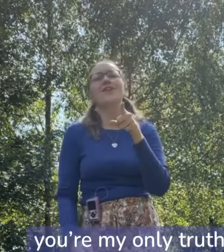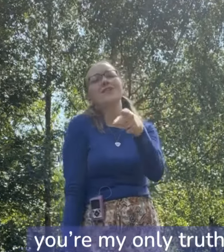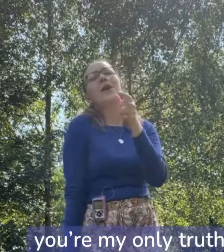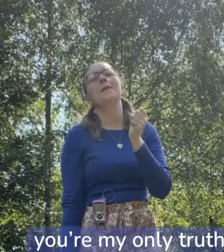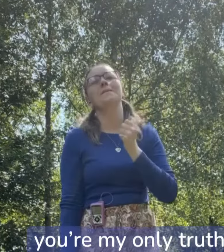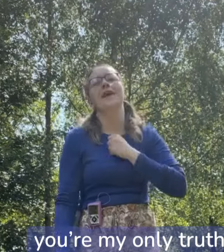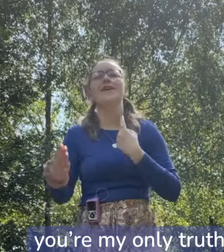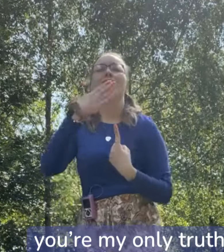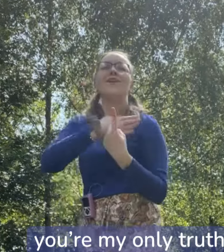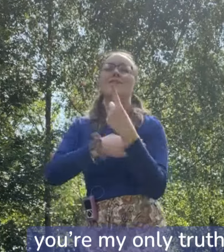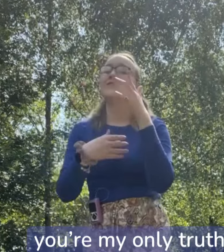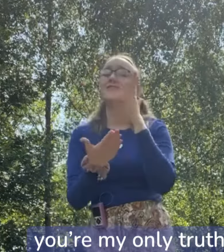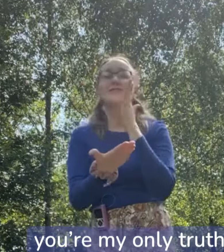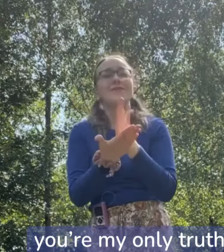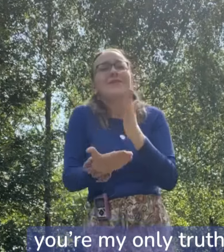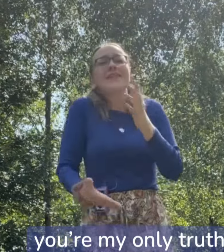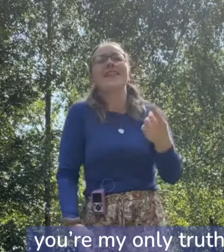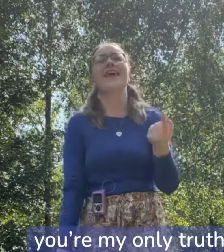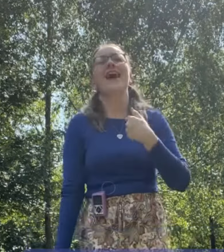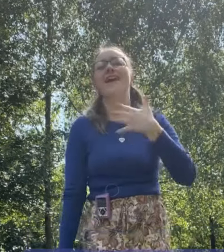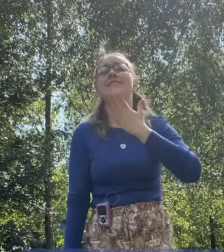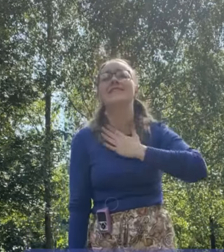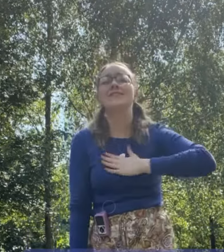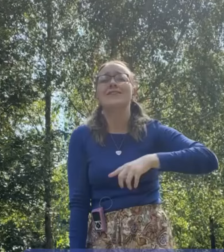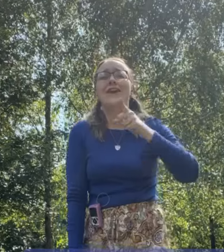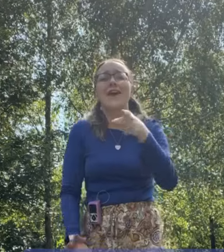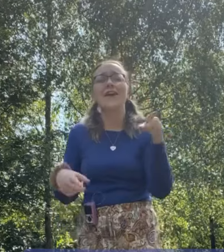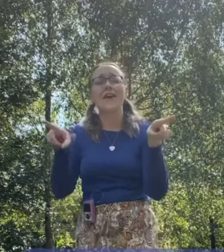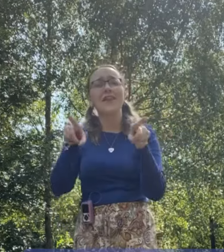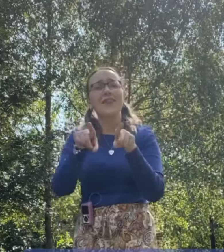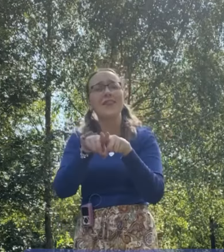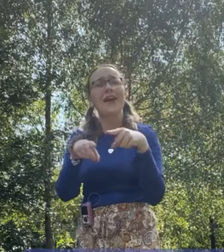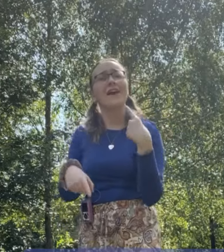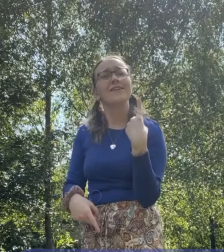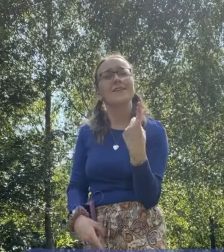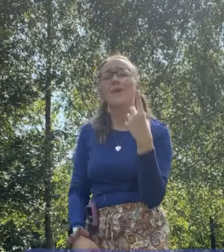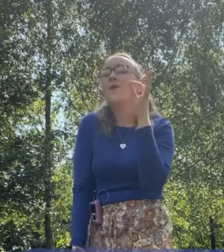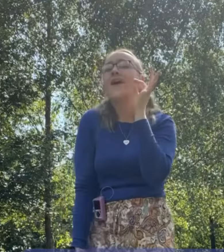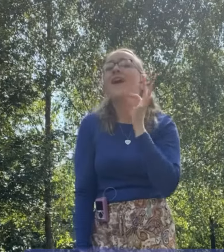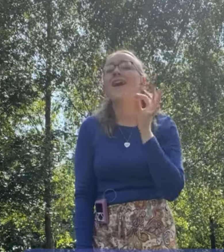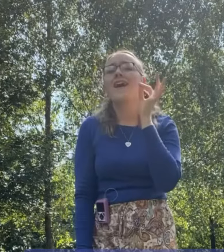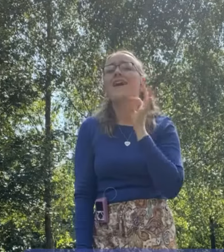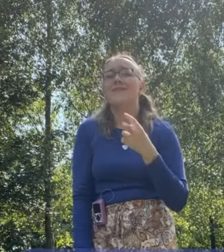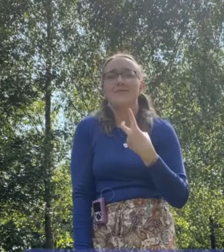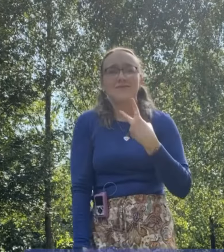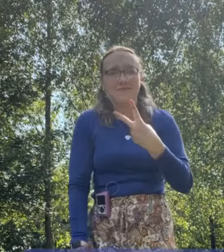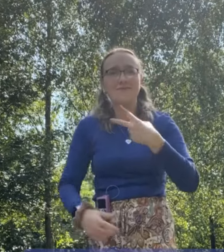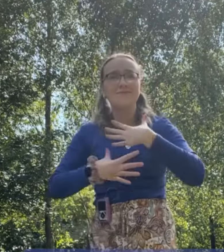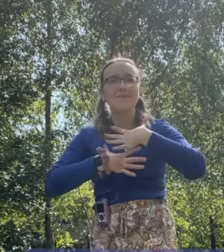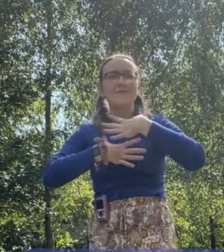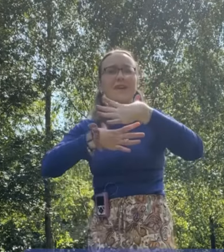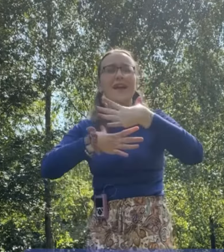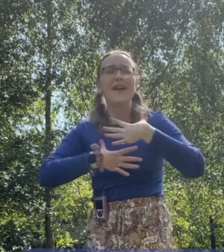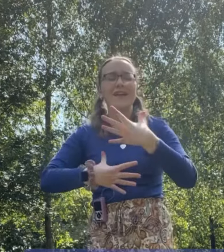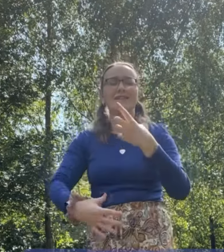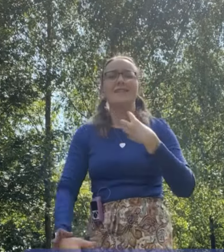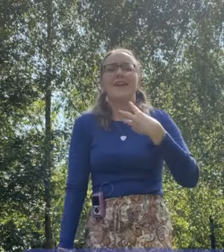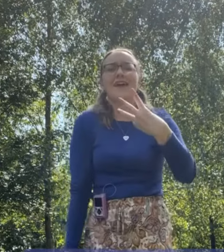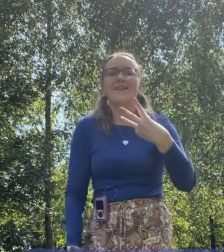you're my only truth I need you like water, like breath, like